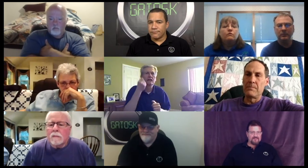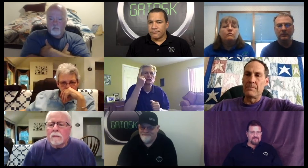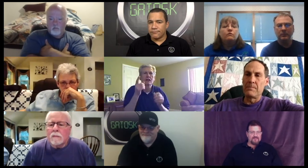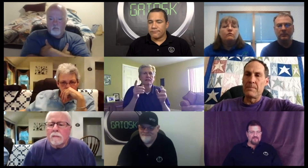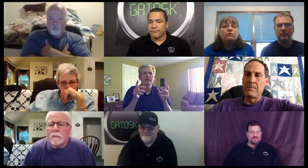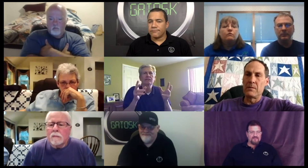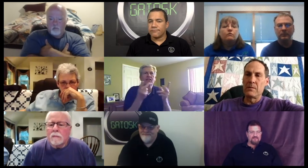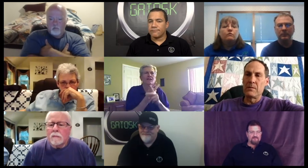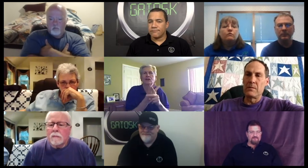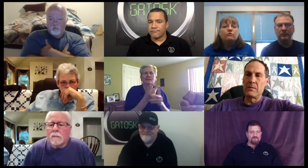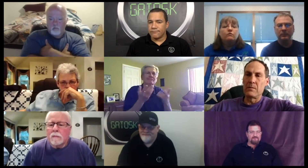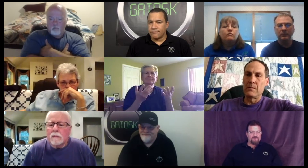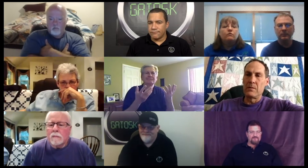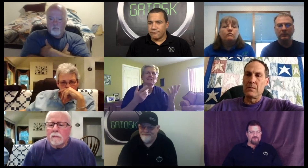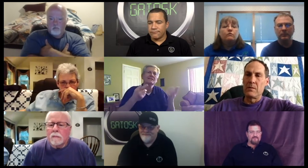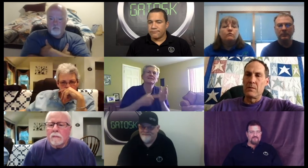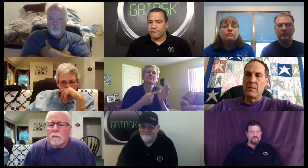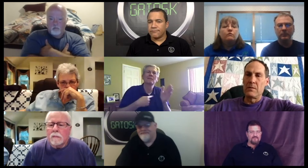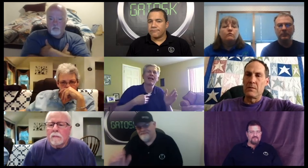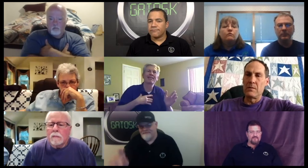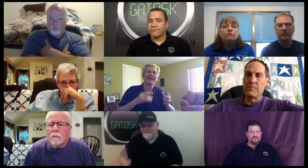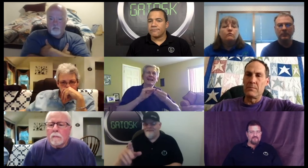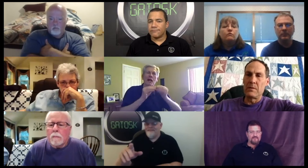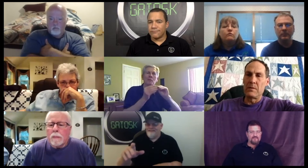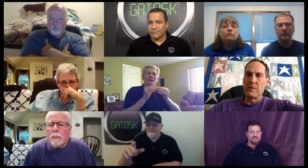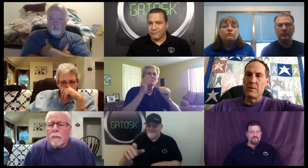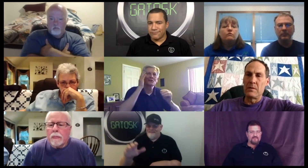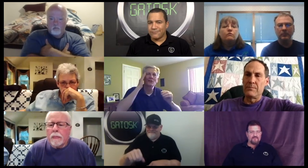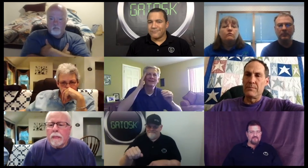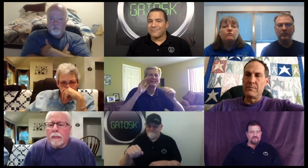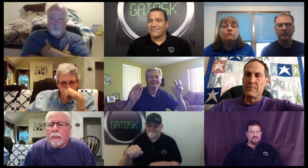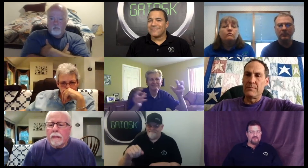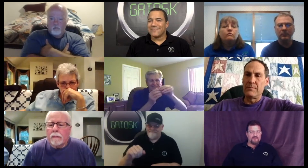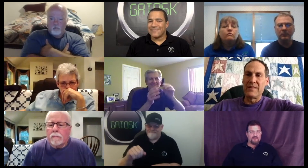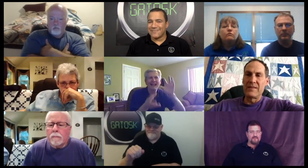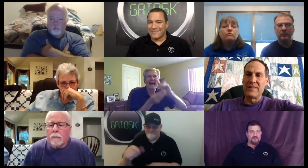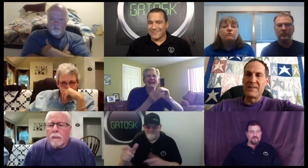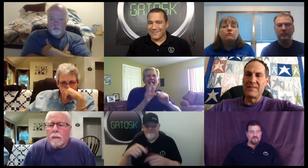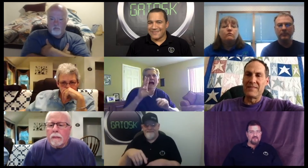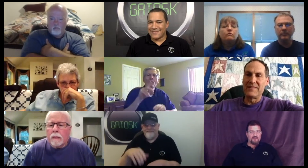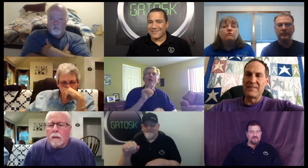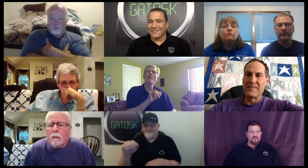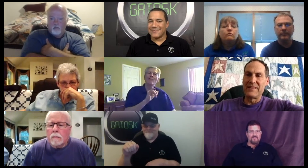I understand or figure? Sometimes I like the numbers, what things add up